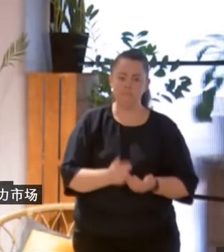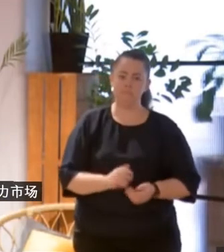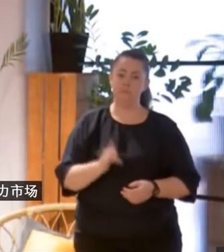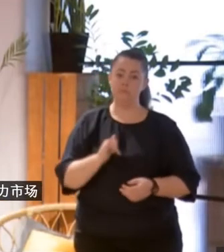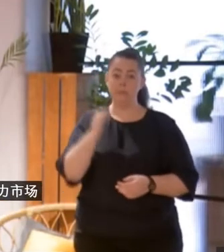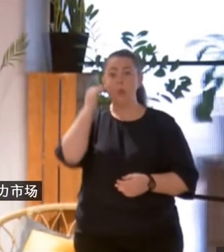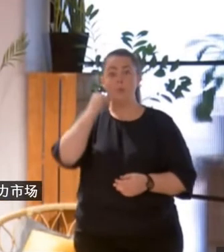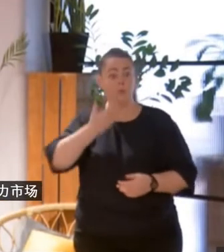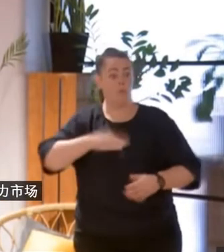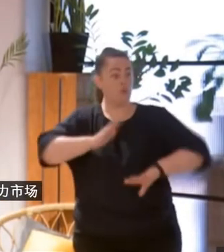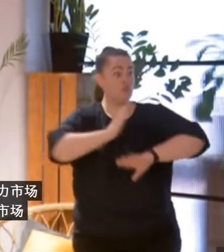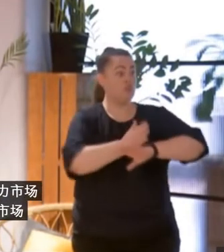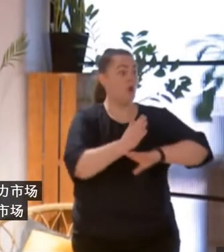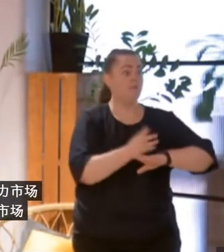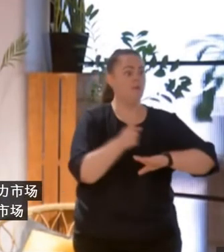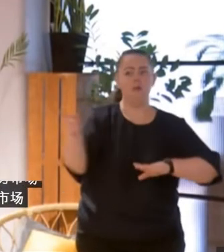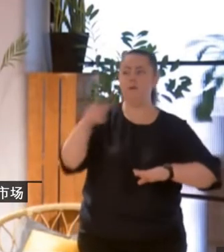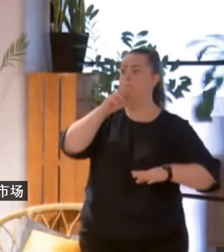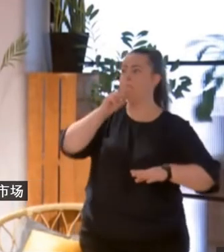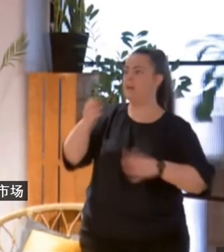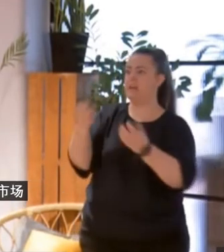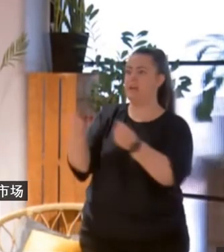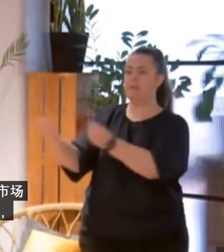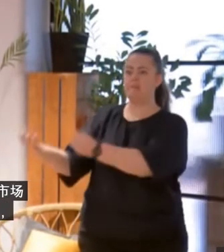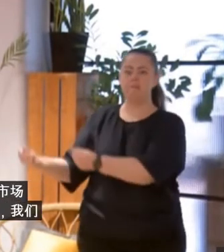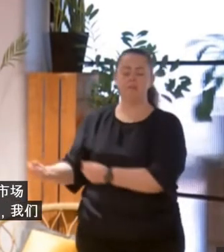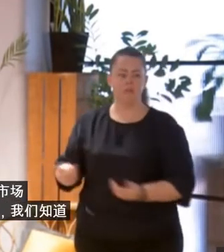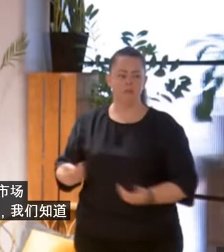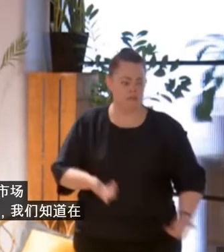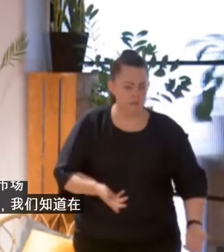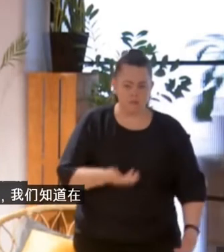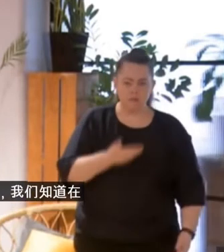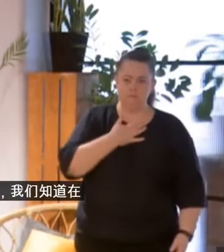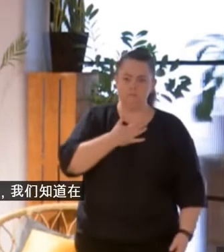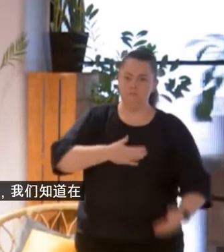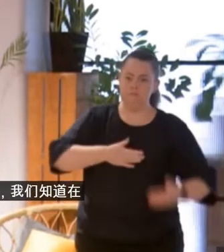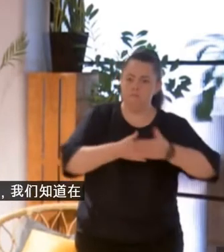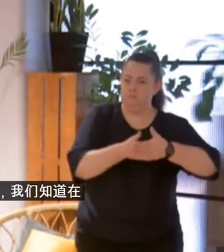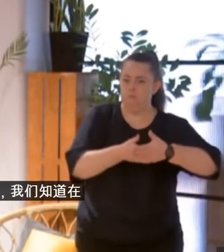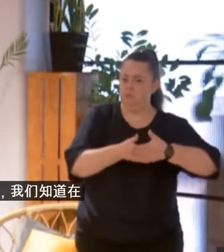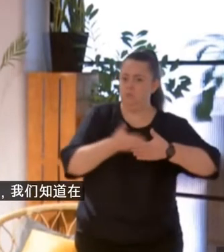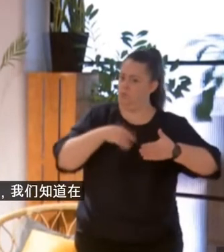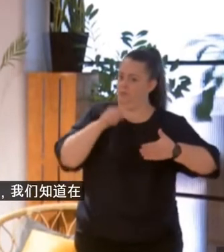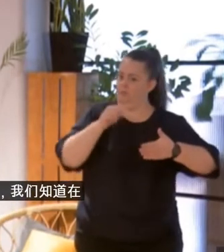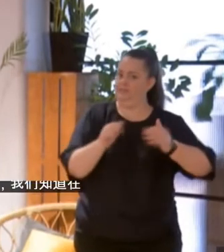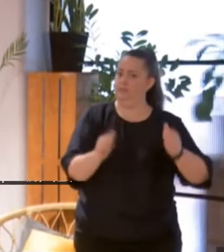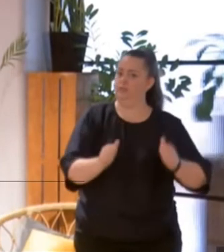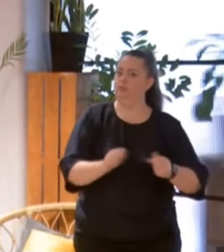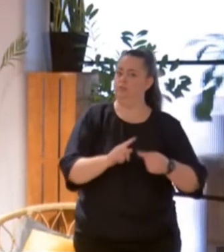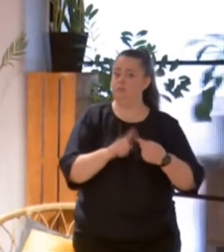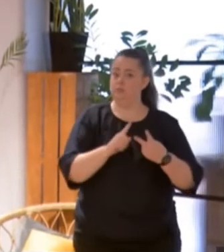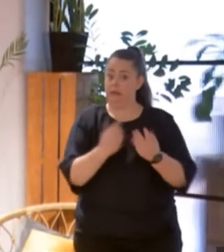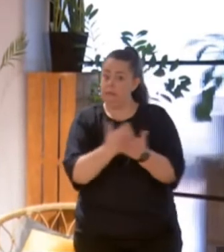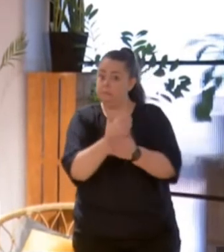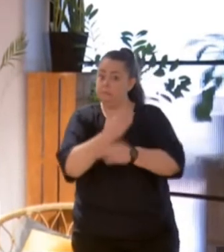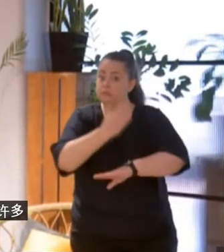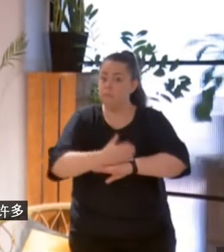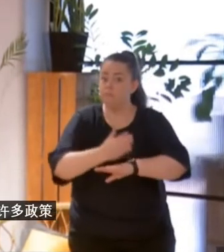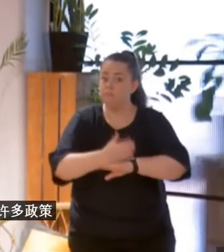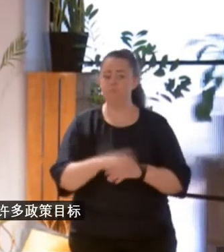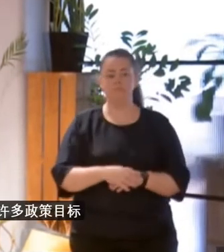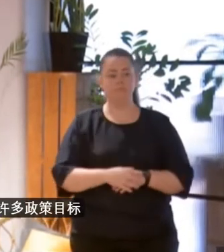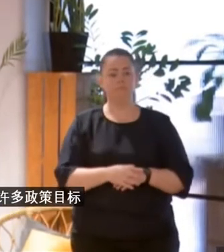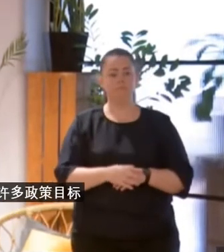workforce, re-entering and staying in the workforce as we move forward. And we know in a modern world that many of the policy objectives